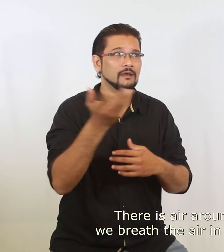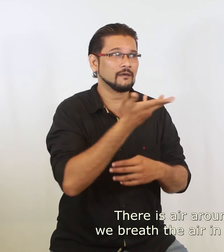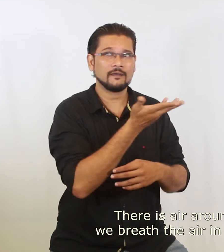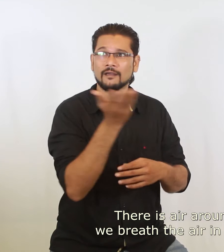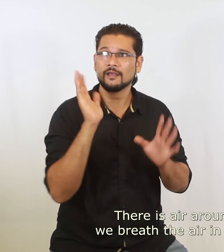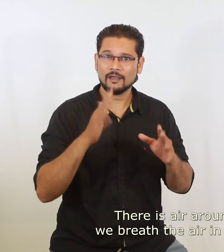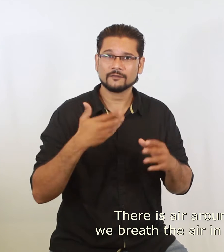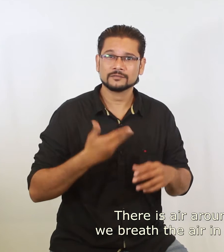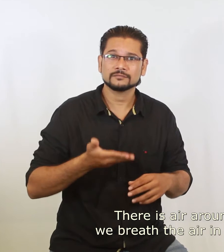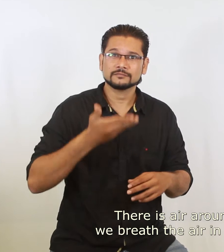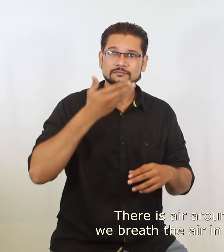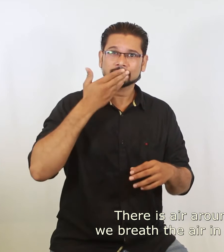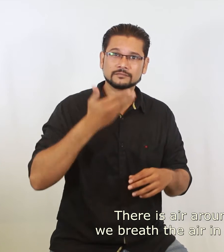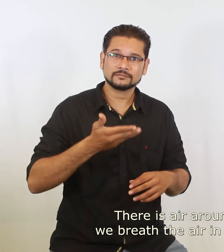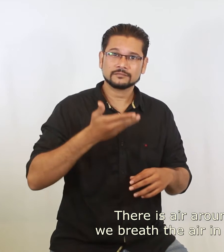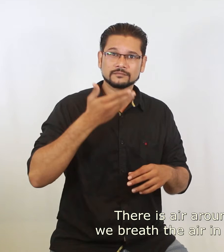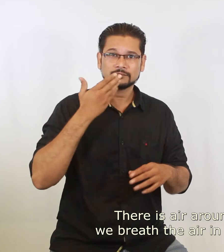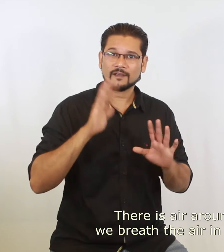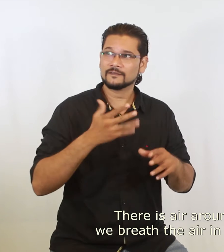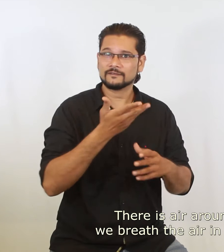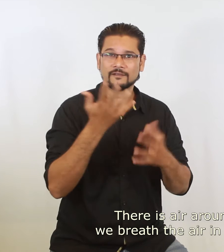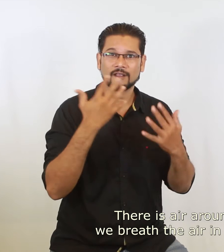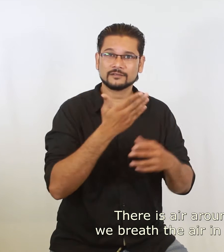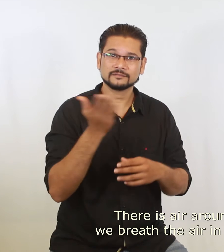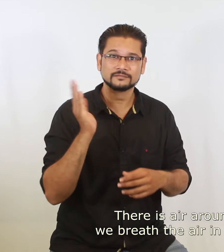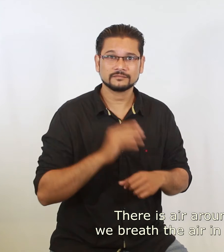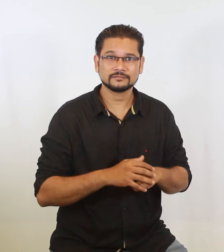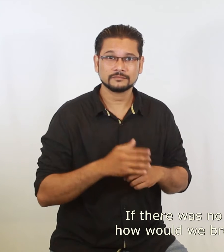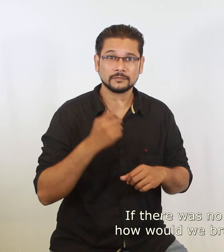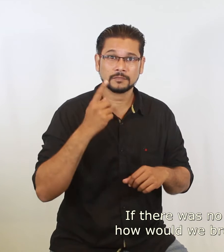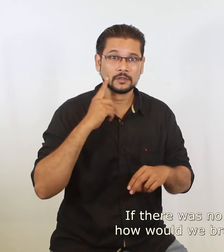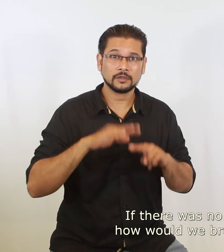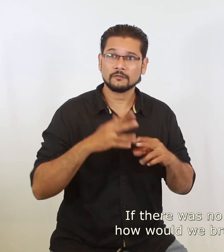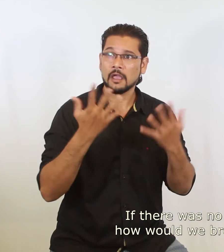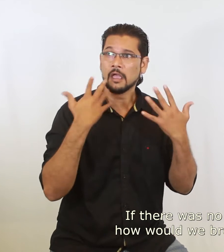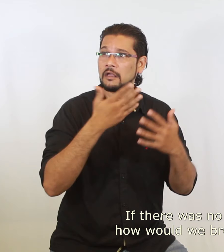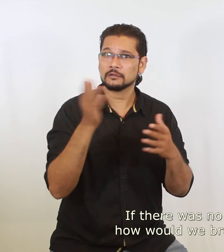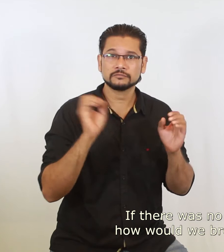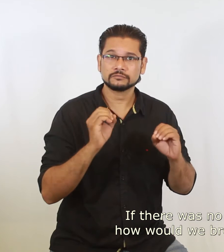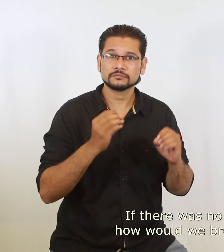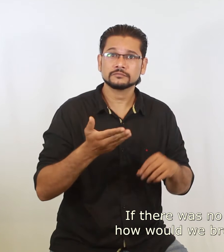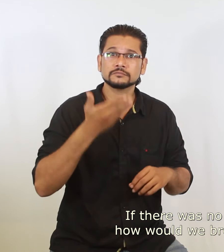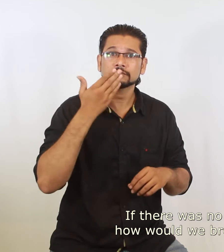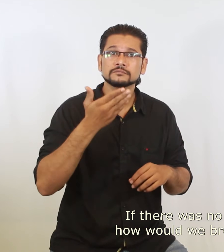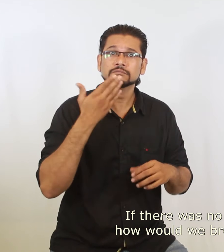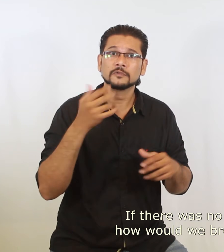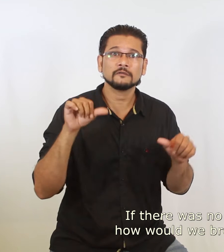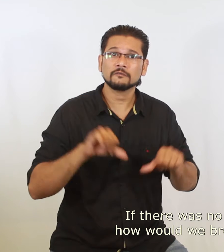There is air around us. We breathe the air in and out. If there was no air, how would